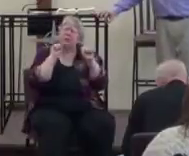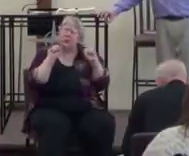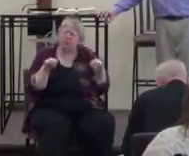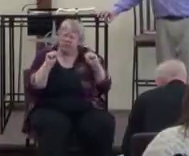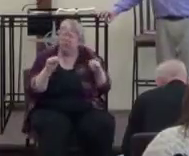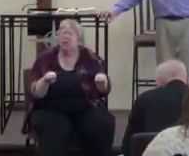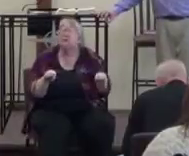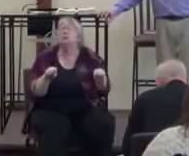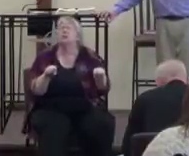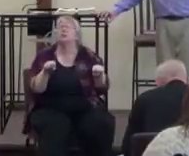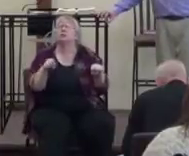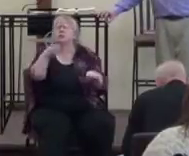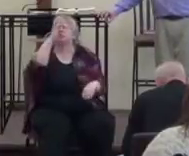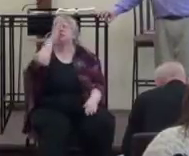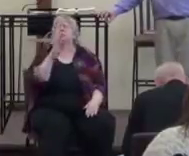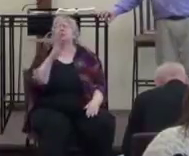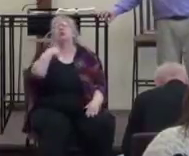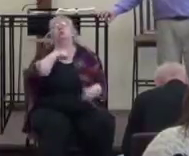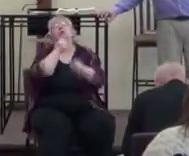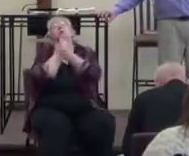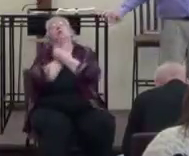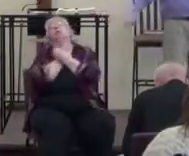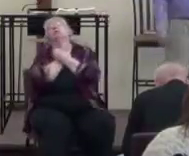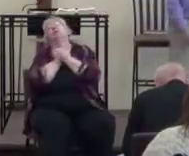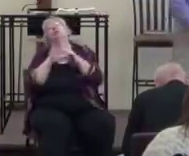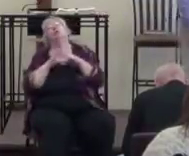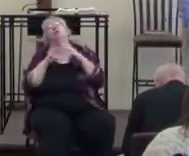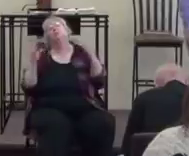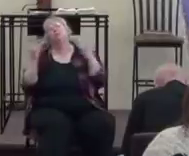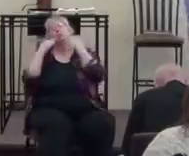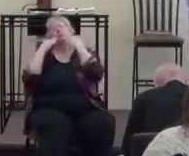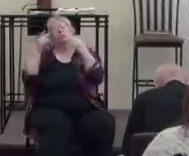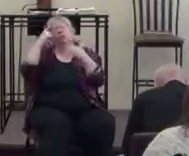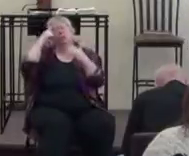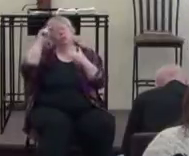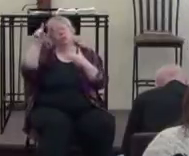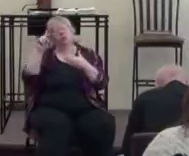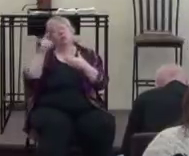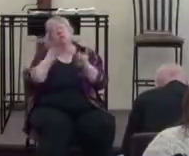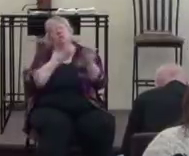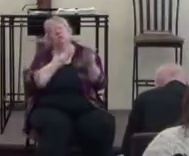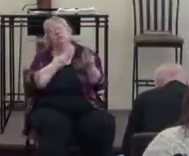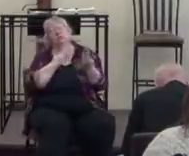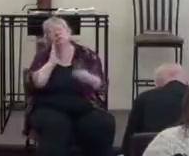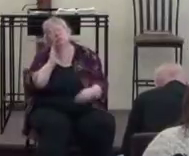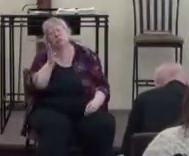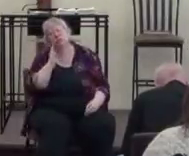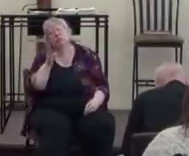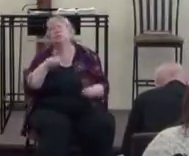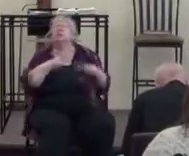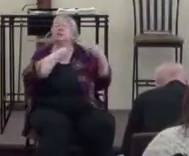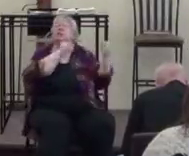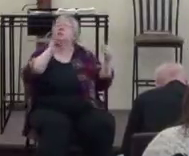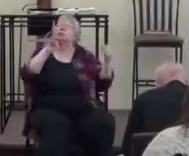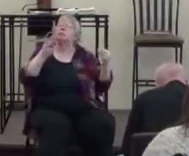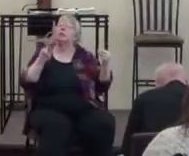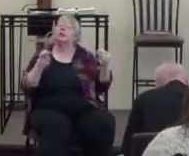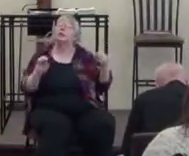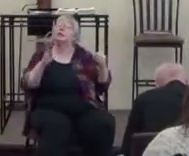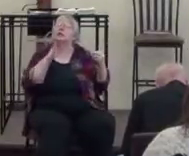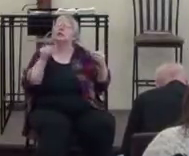God. We love you so much. We thank you for the service. We pray that you'd give Pastor Mike and Karen just a wonderful